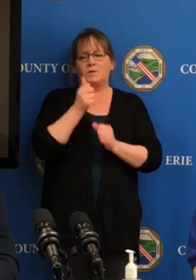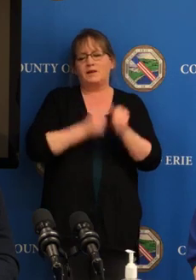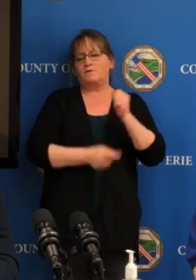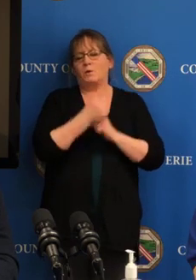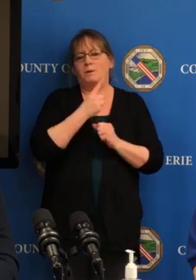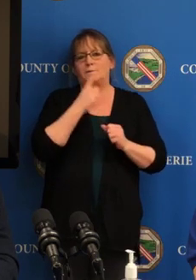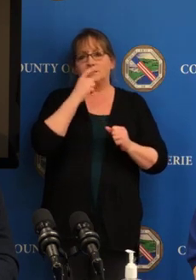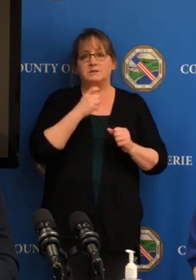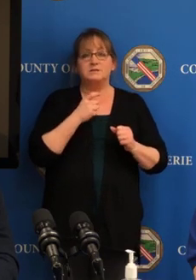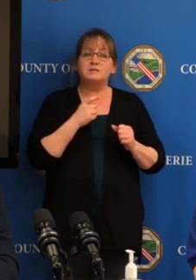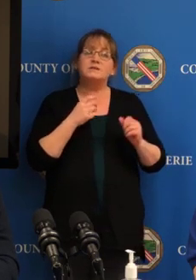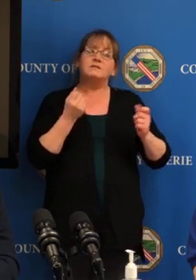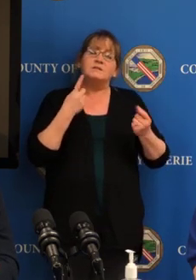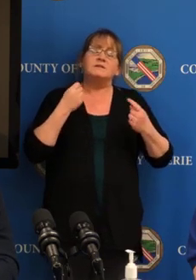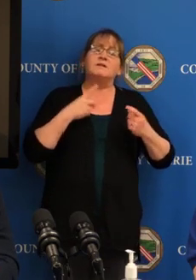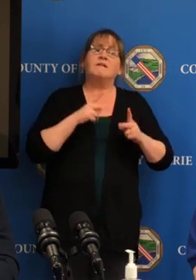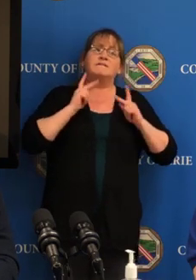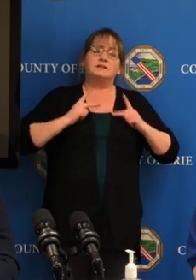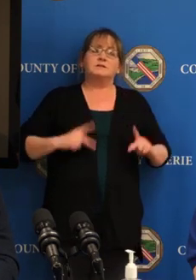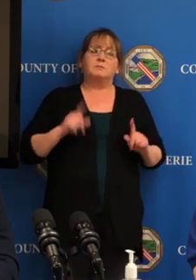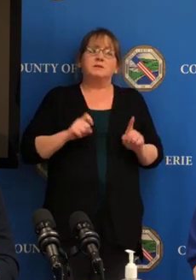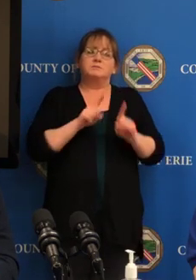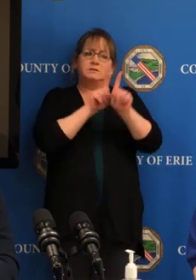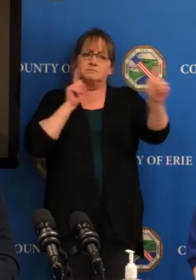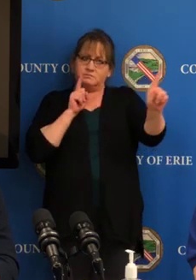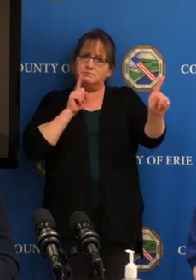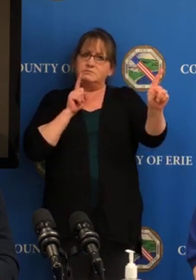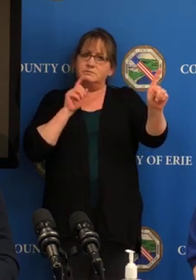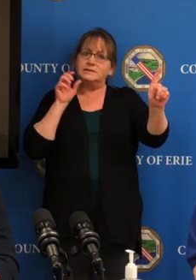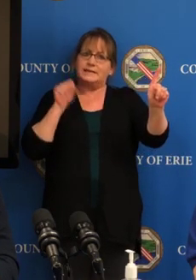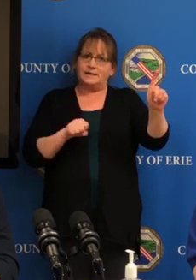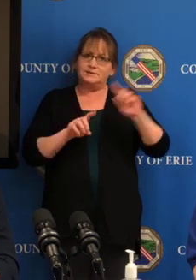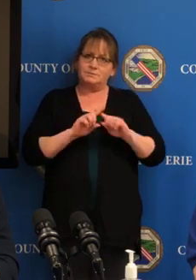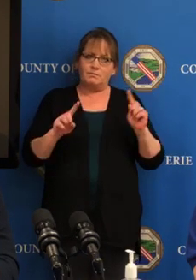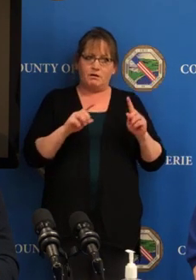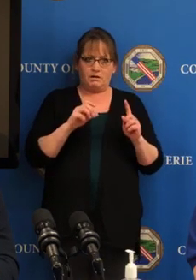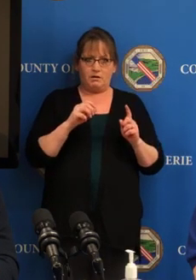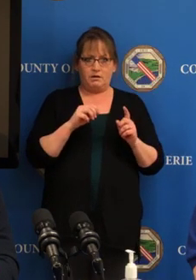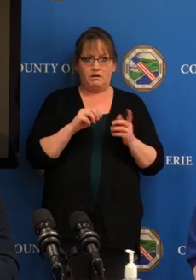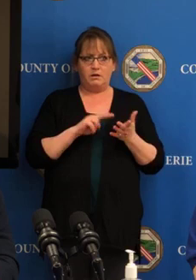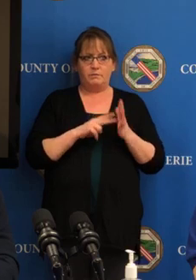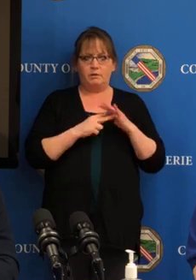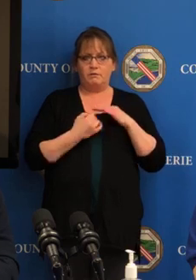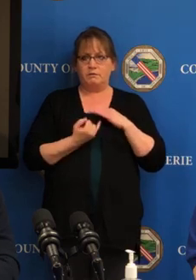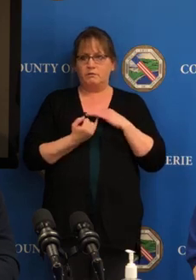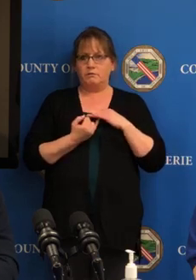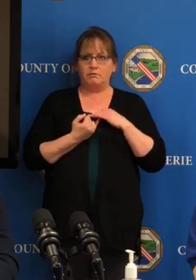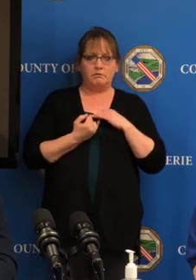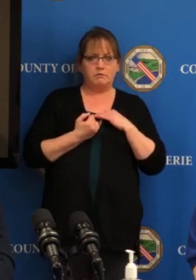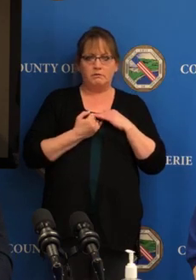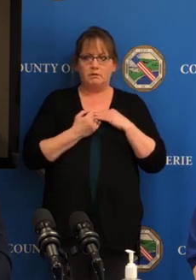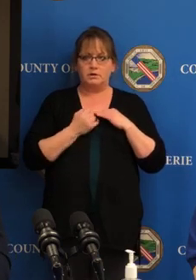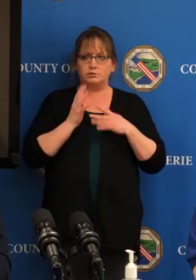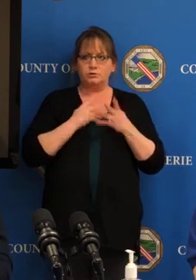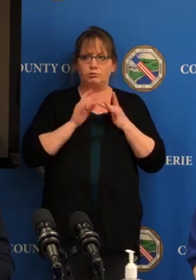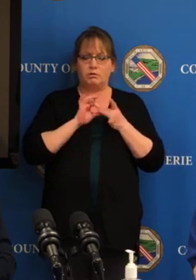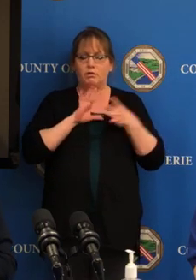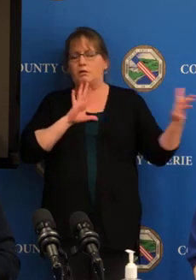because while we need to be physically distanced from each other, that does not mean we should socially disconnect. We should still be